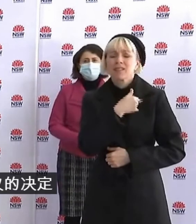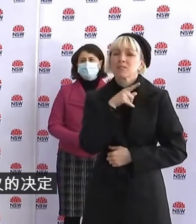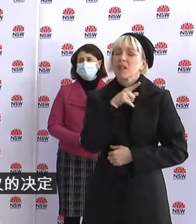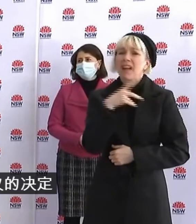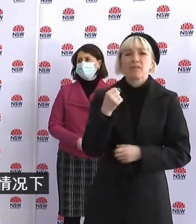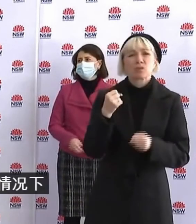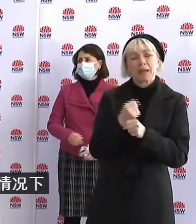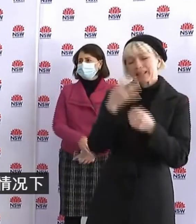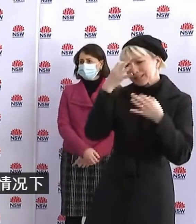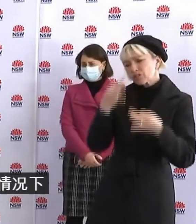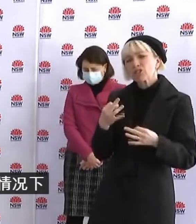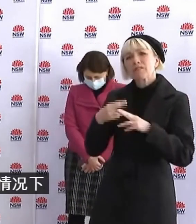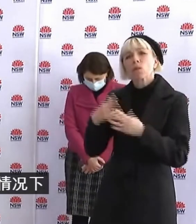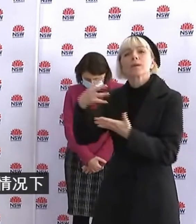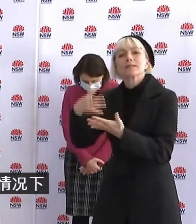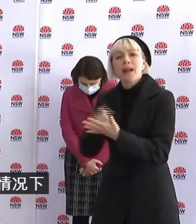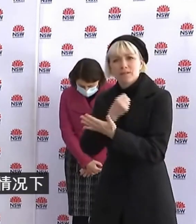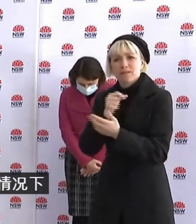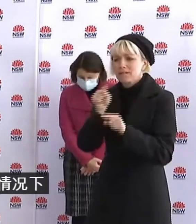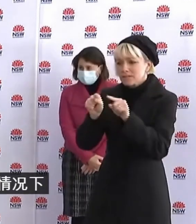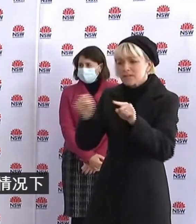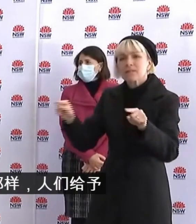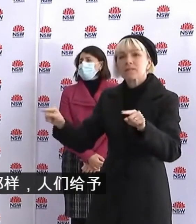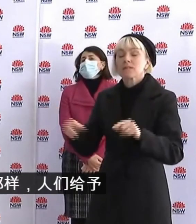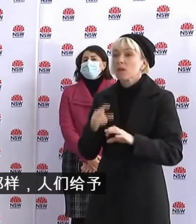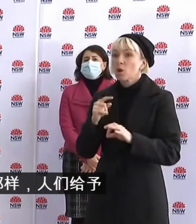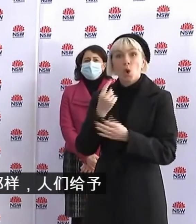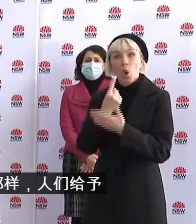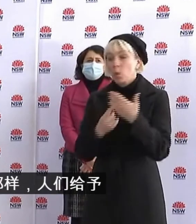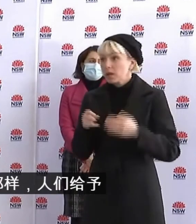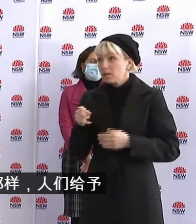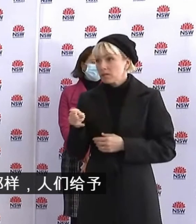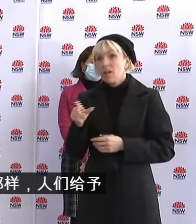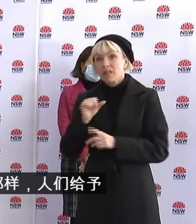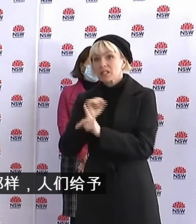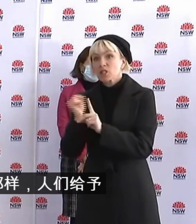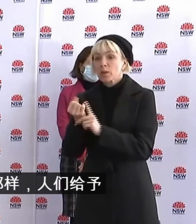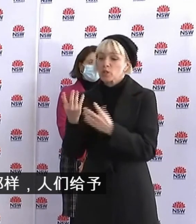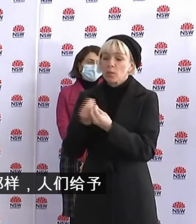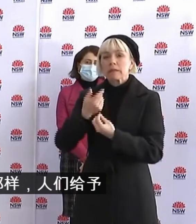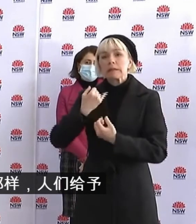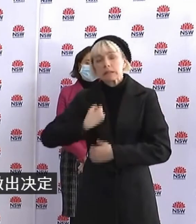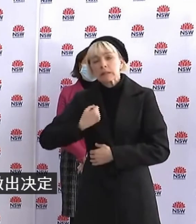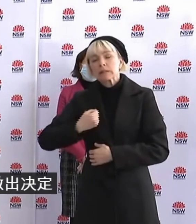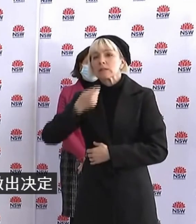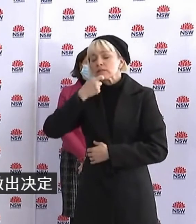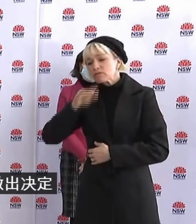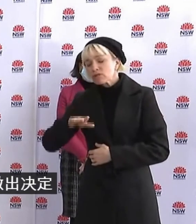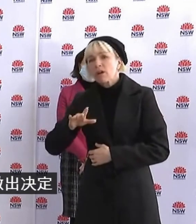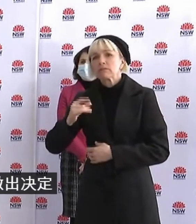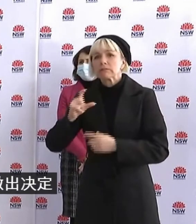families in very difficult circumstances, not just in the situation you're talking about, but as we talked about, I think, a couple of days ago, people who are giving